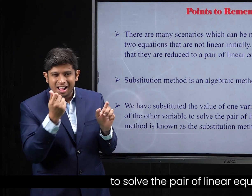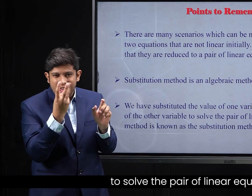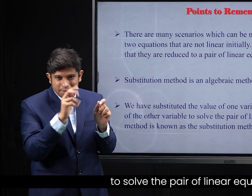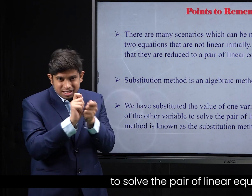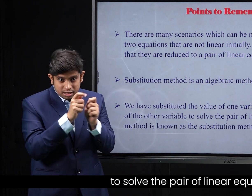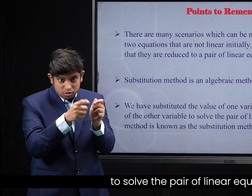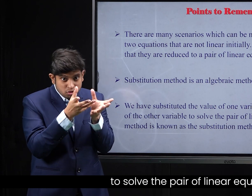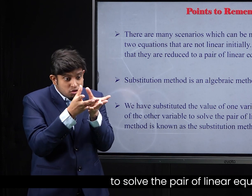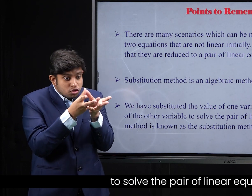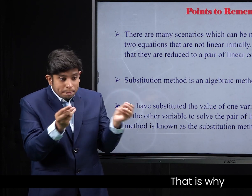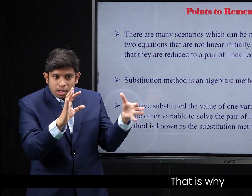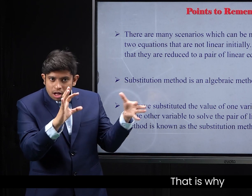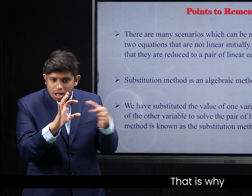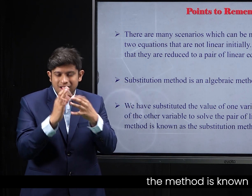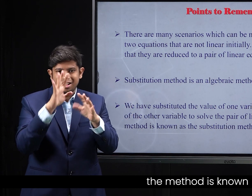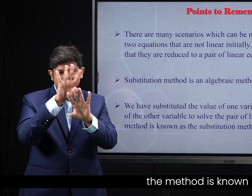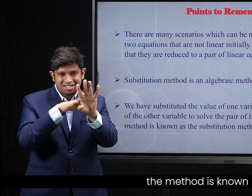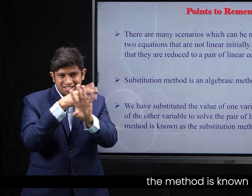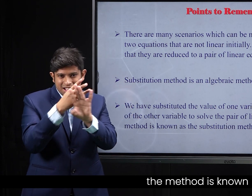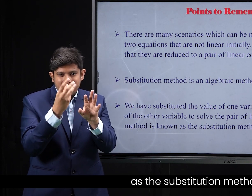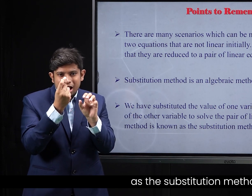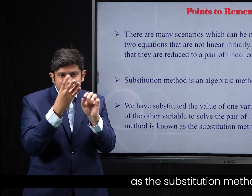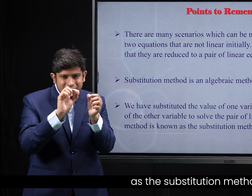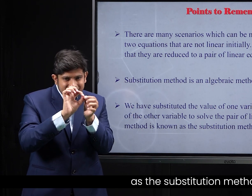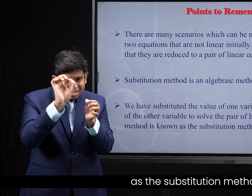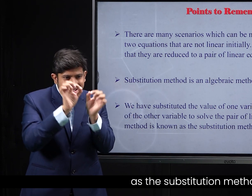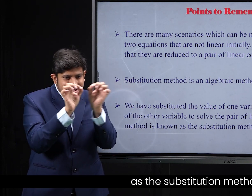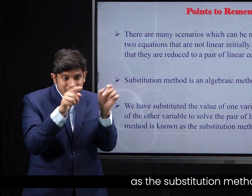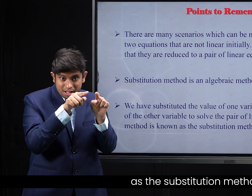equations. That is why the method is known as the substitution method.